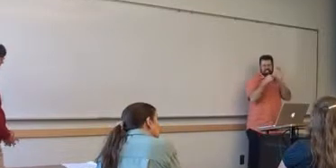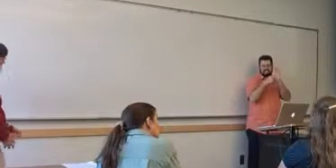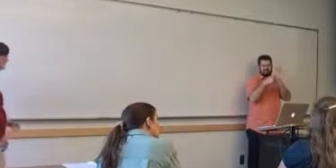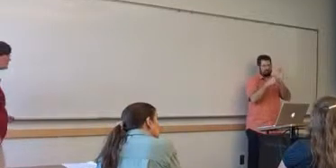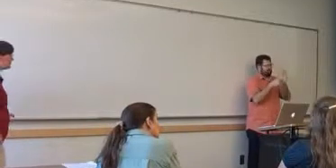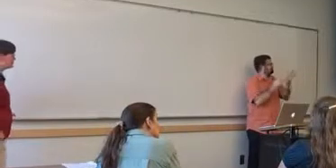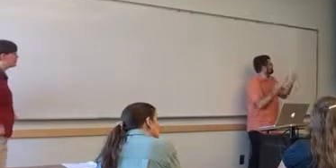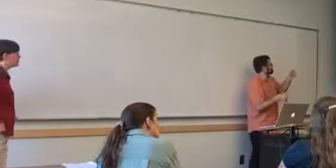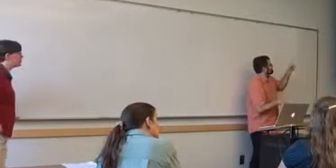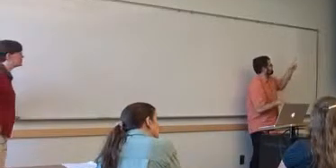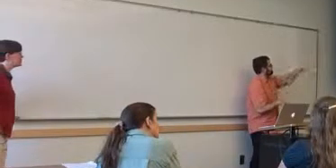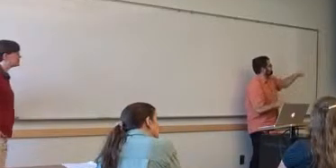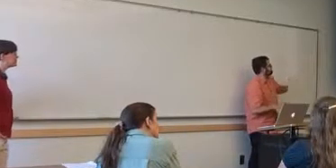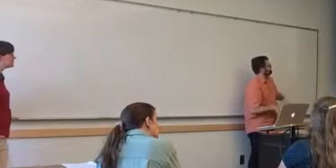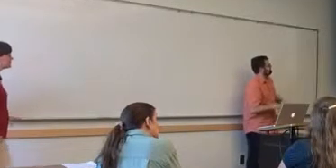So ASL structure, here's an example.